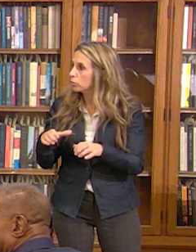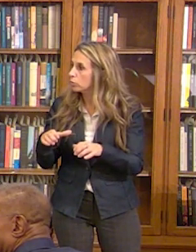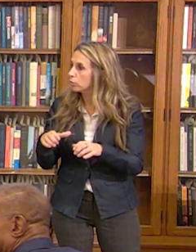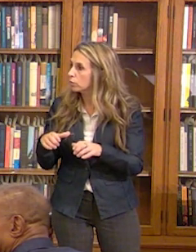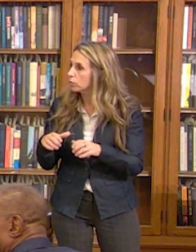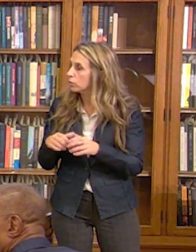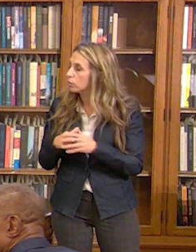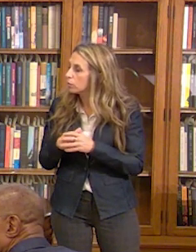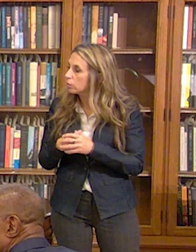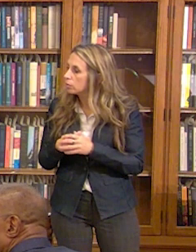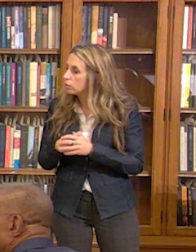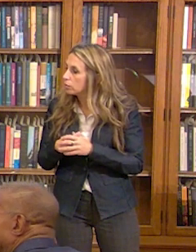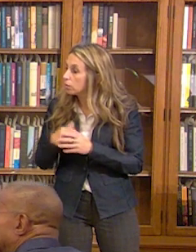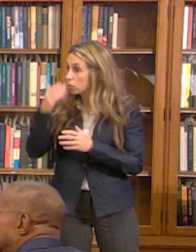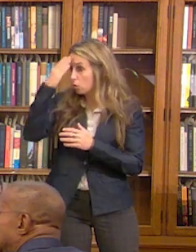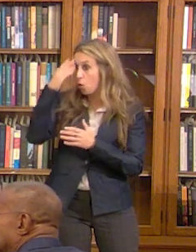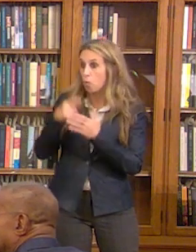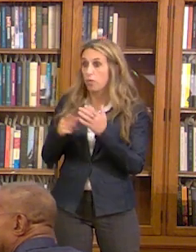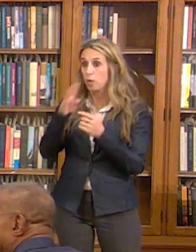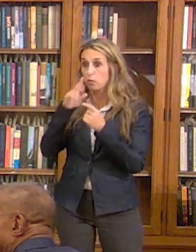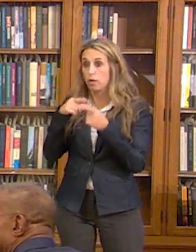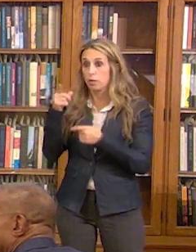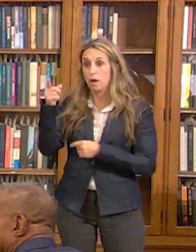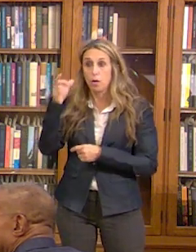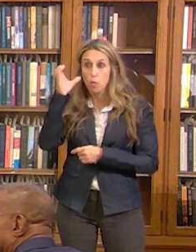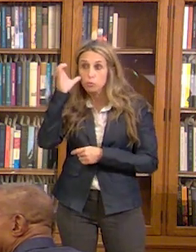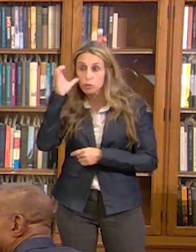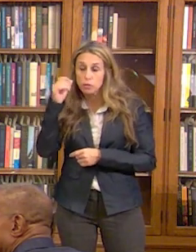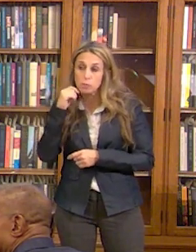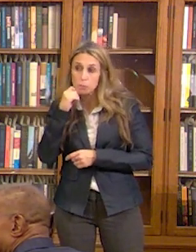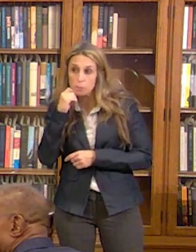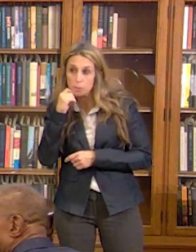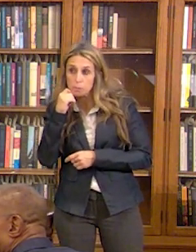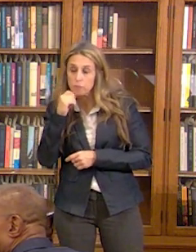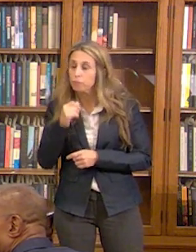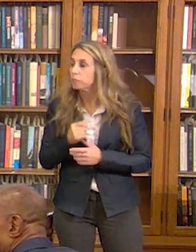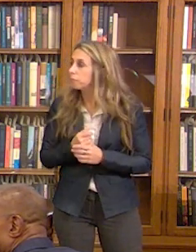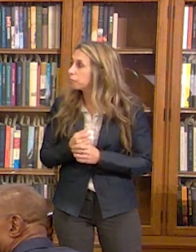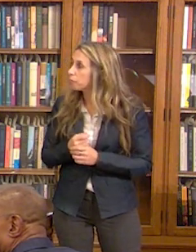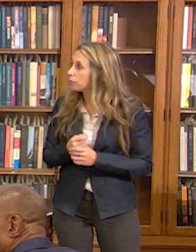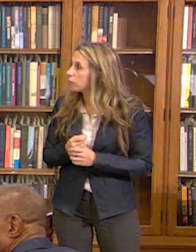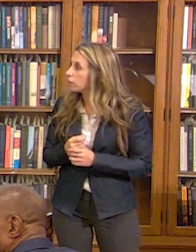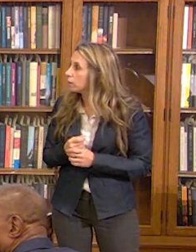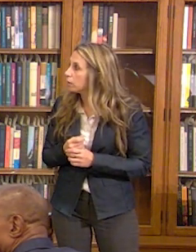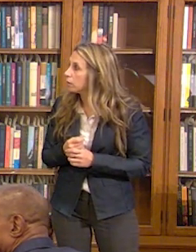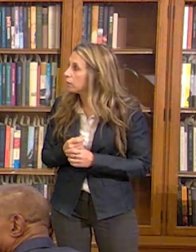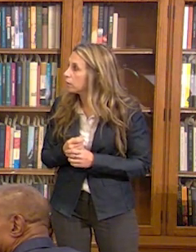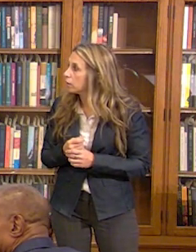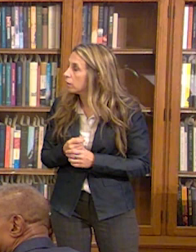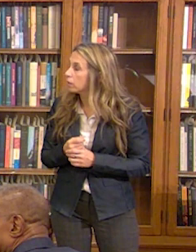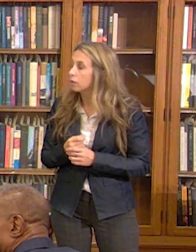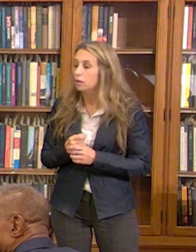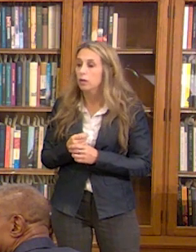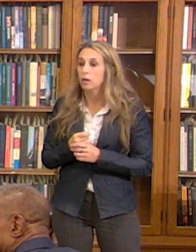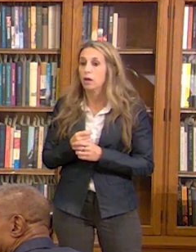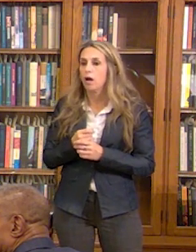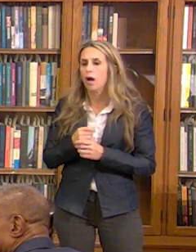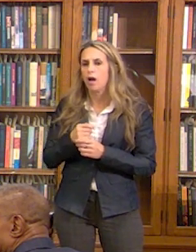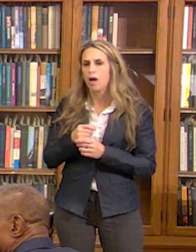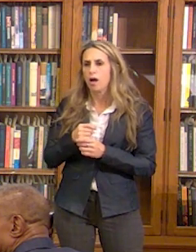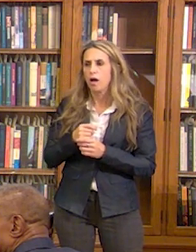to hear what they were talking about um and um part of what I discovered